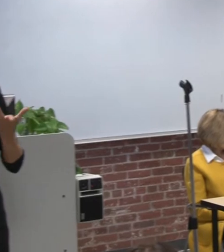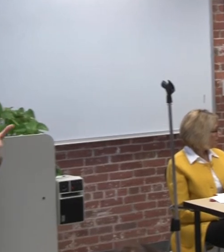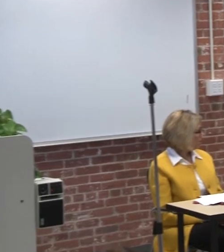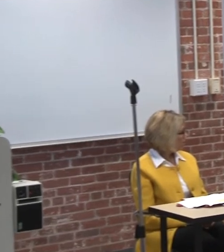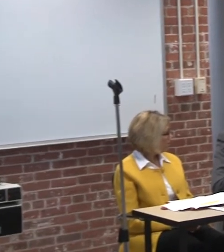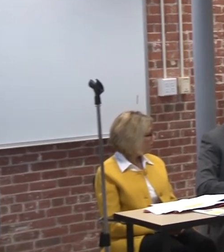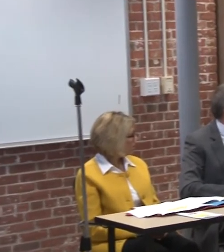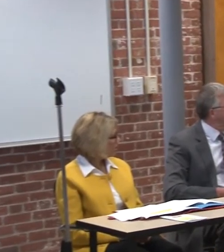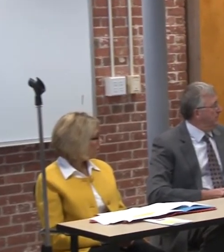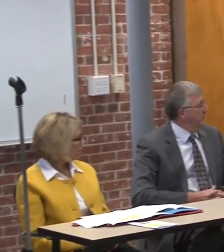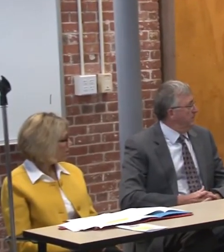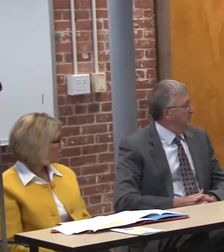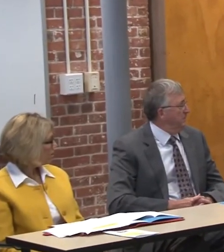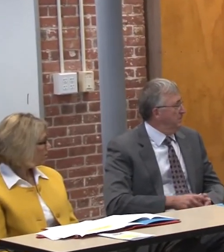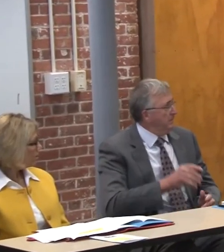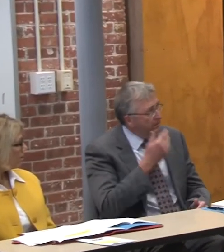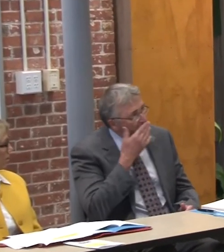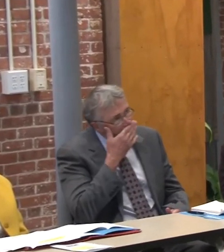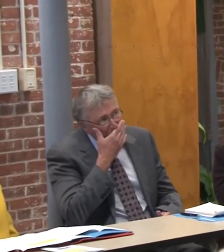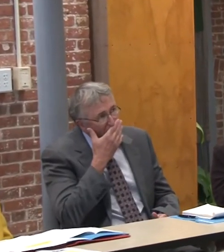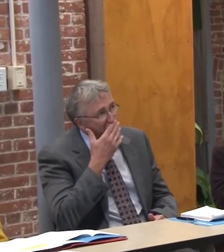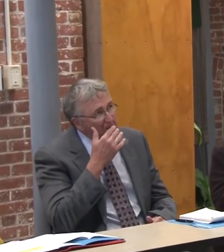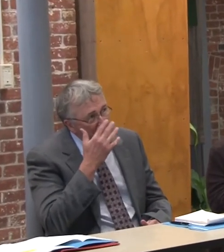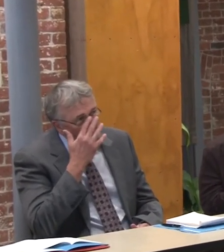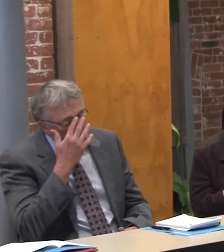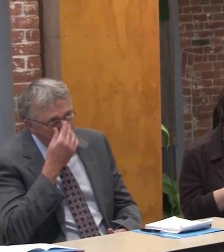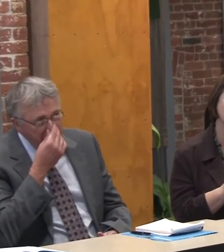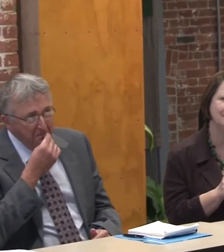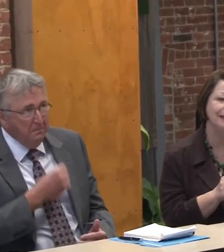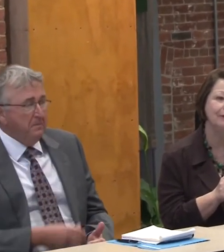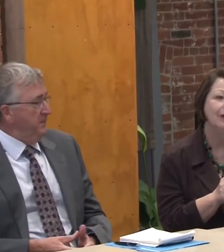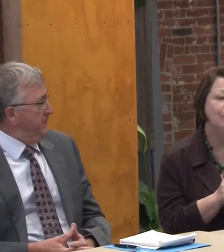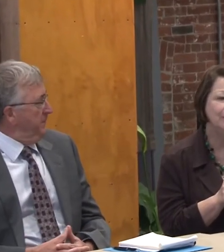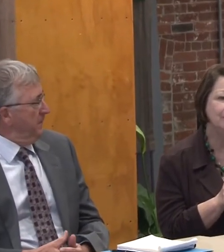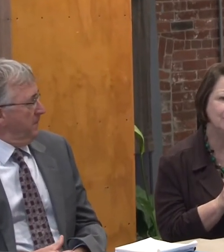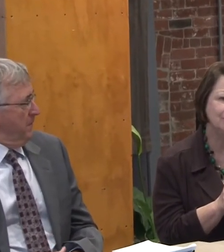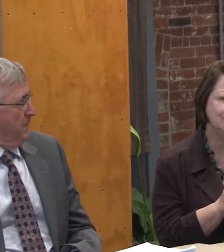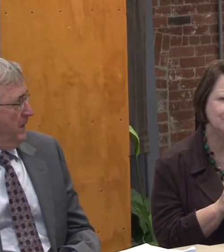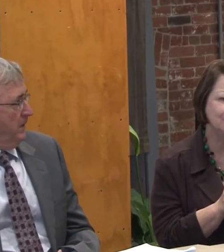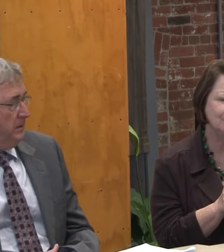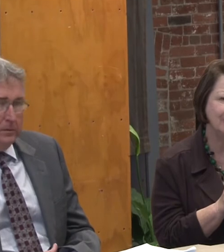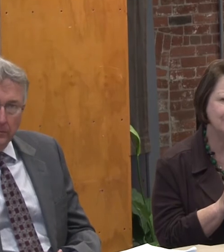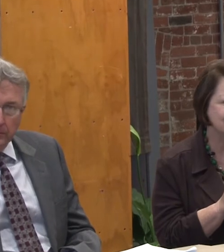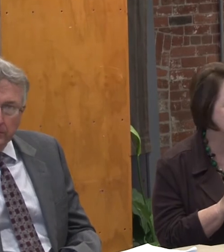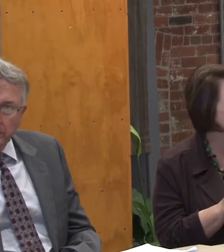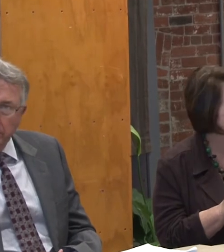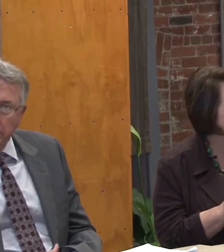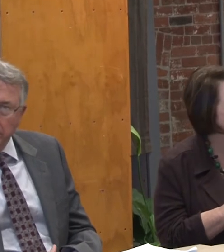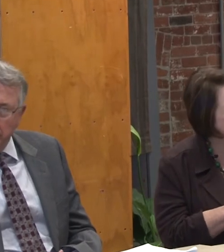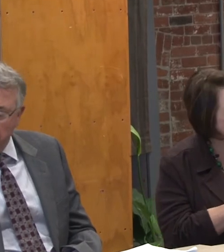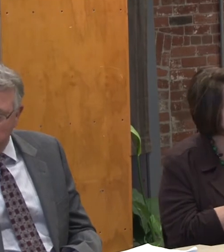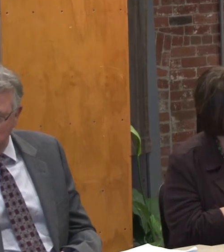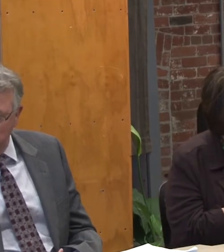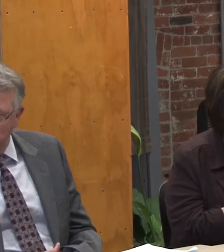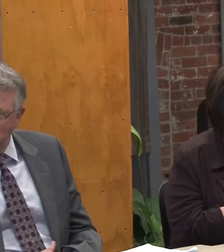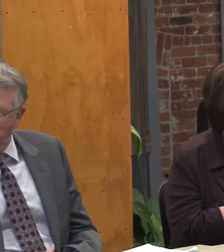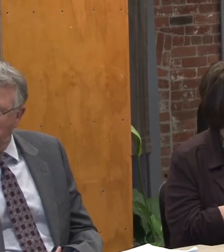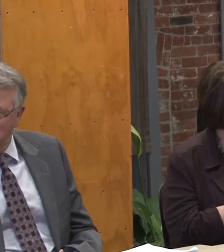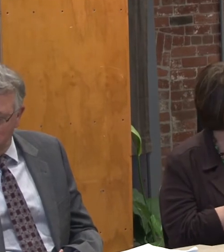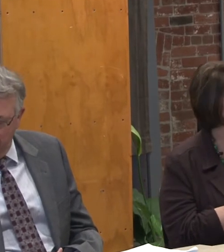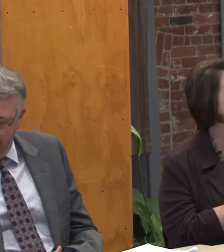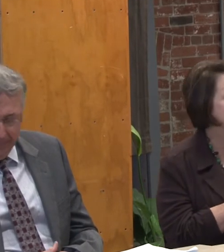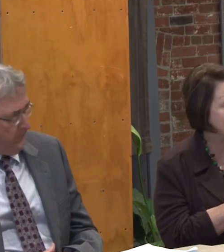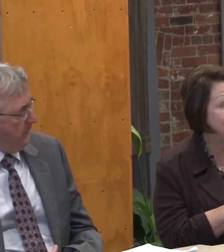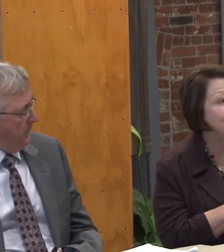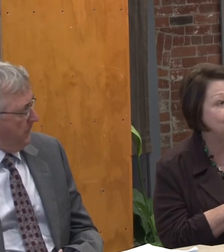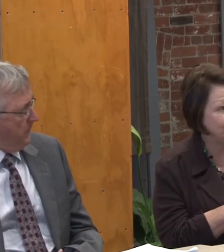we do meet with students to develop an accommodation plan, we look to the student to have a good understanding of